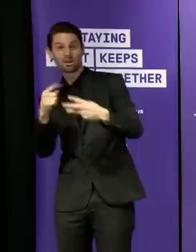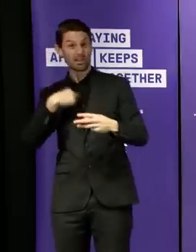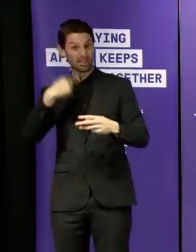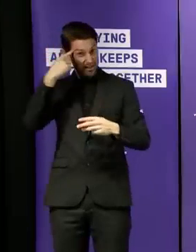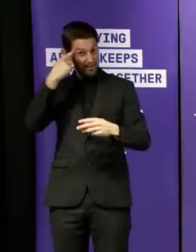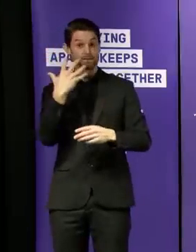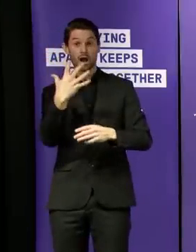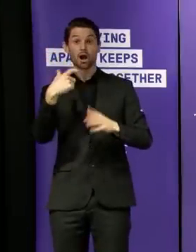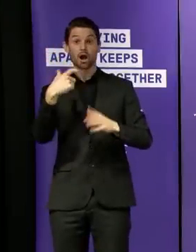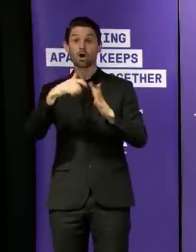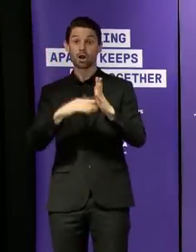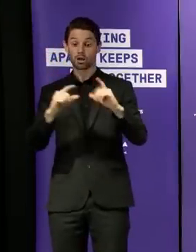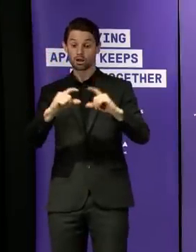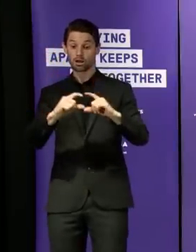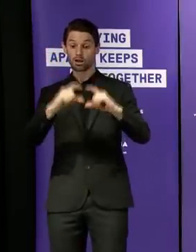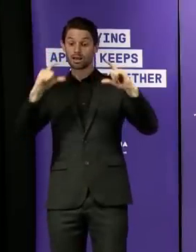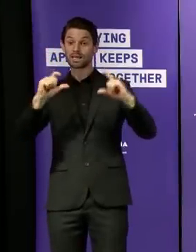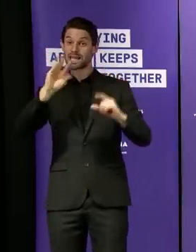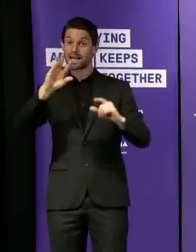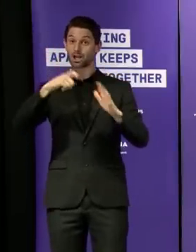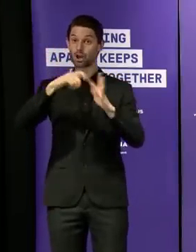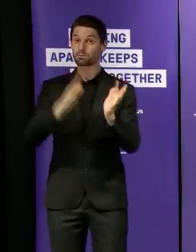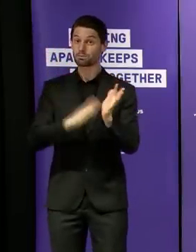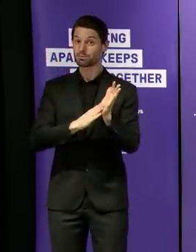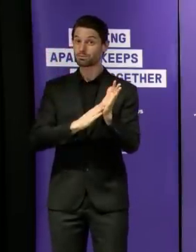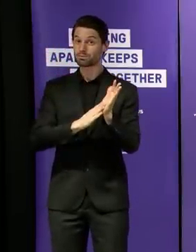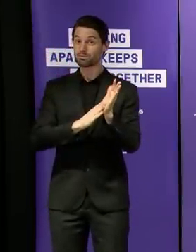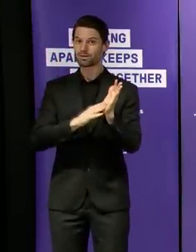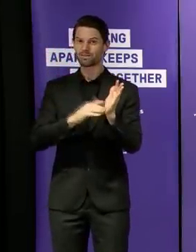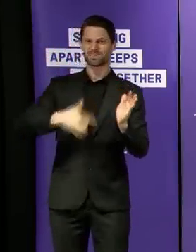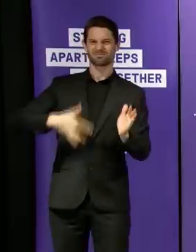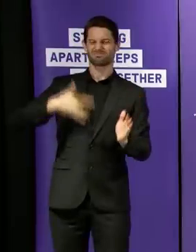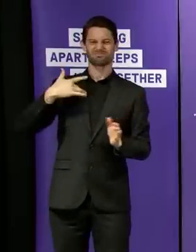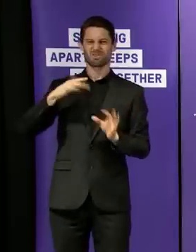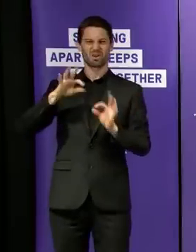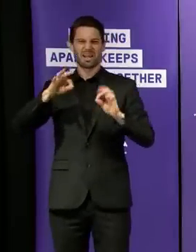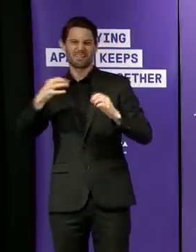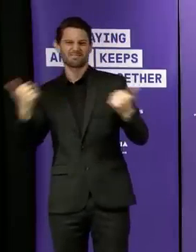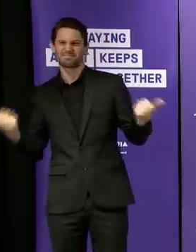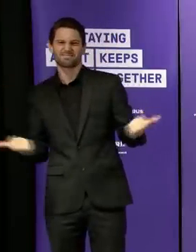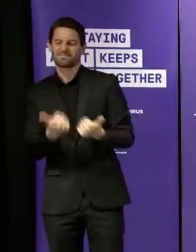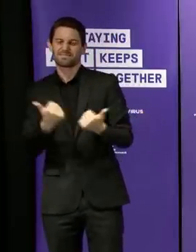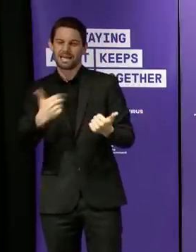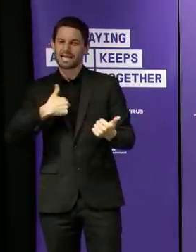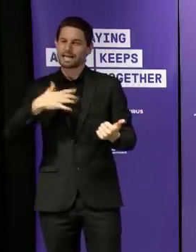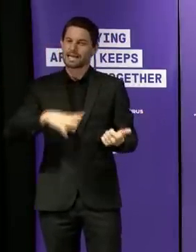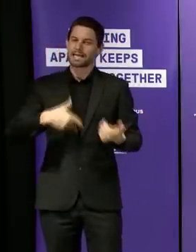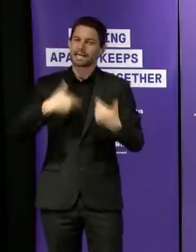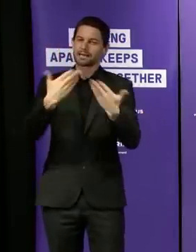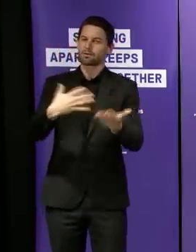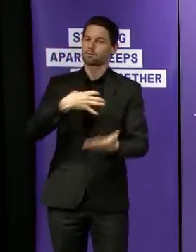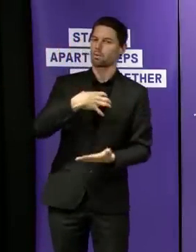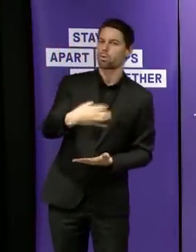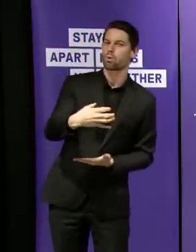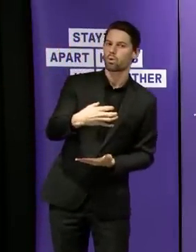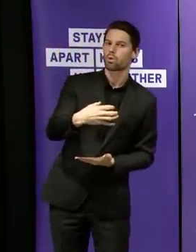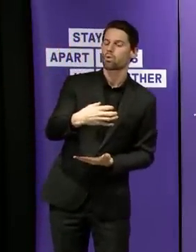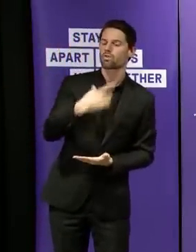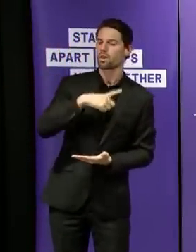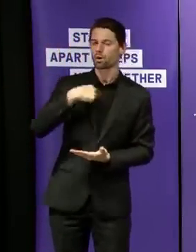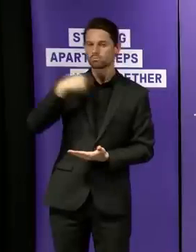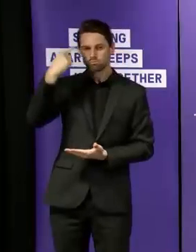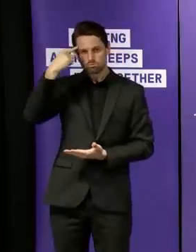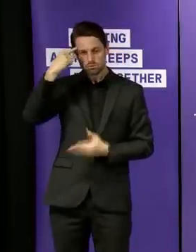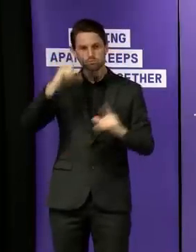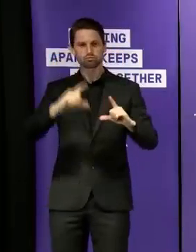10 was really responding to some of the challenges that a radius limit puts on people. we think that people will be able to avail